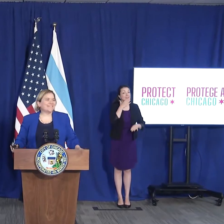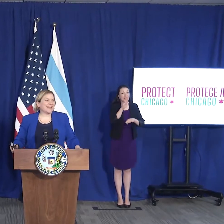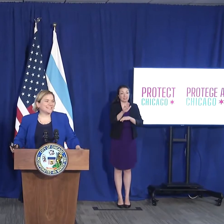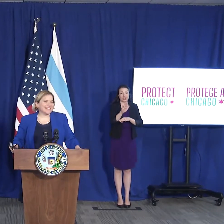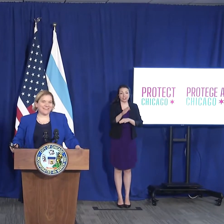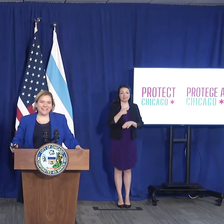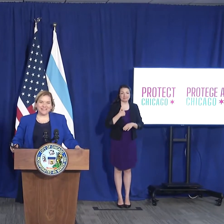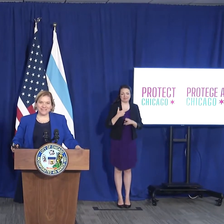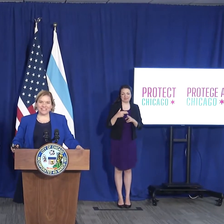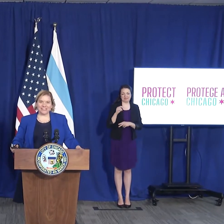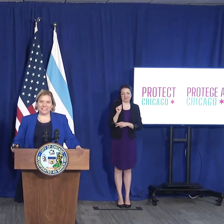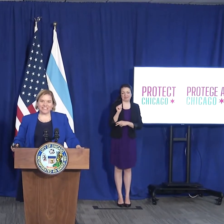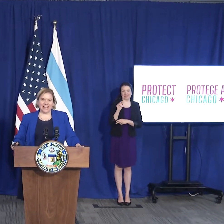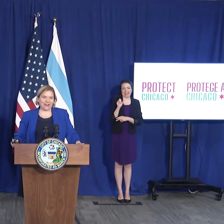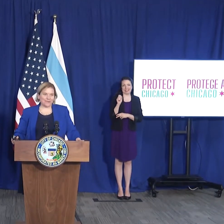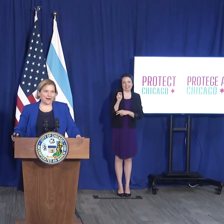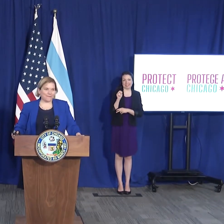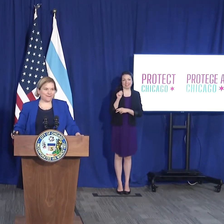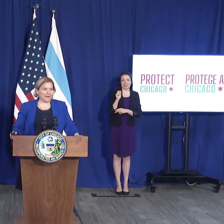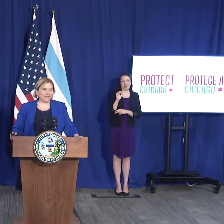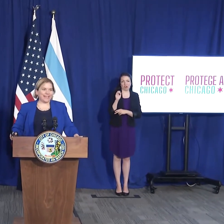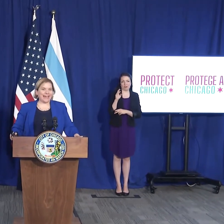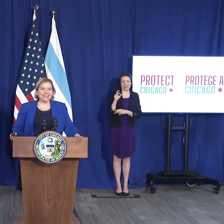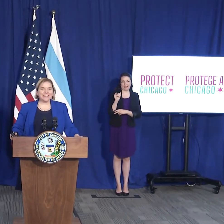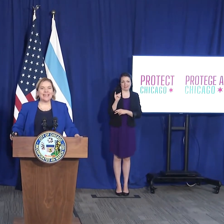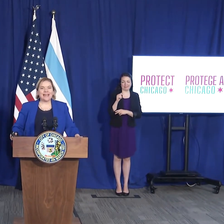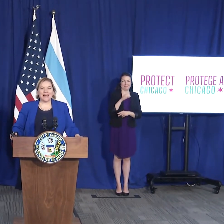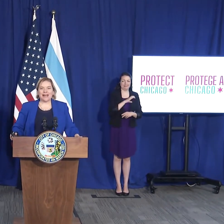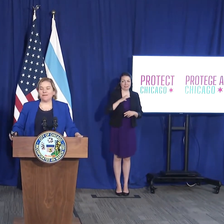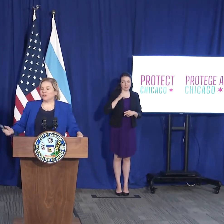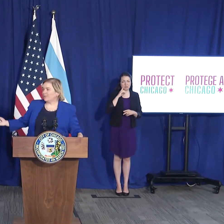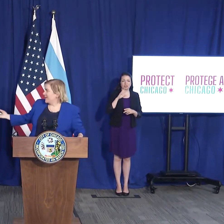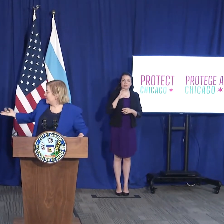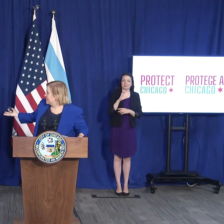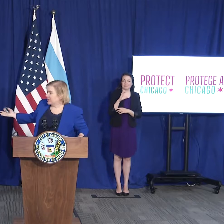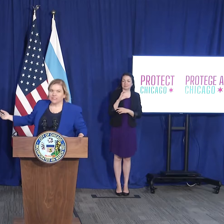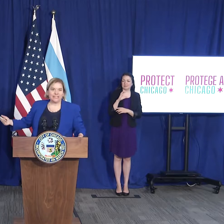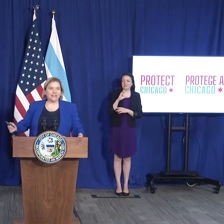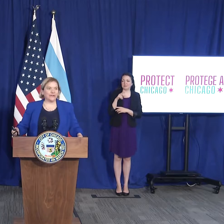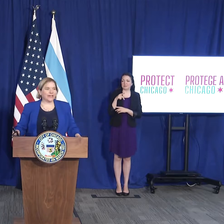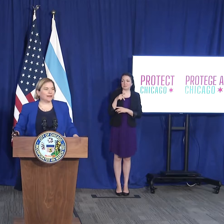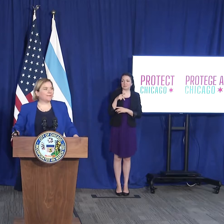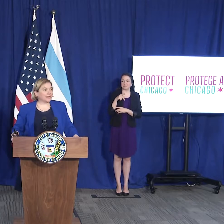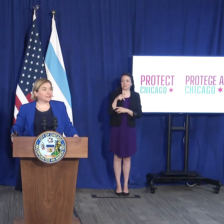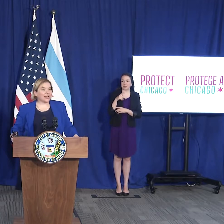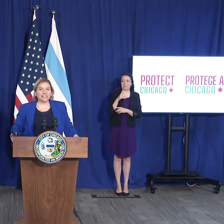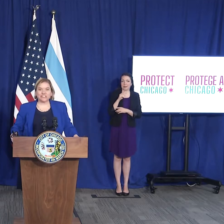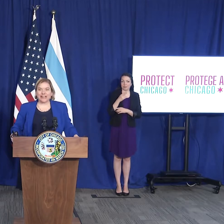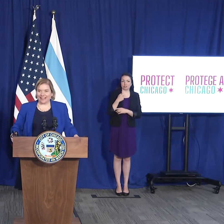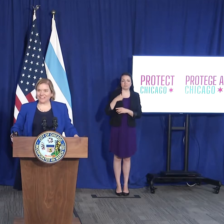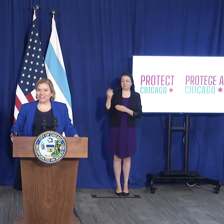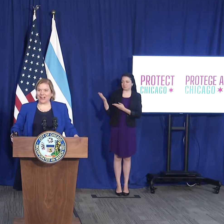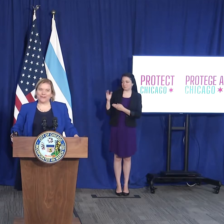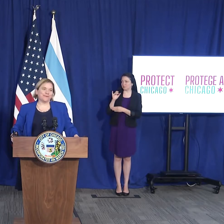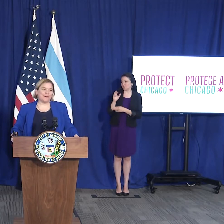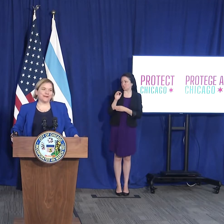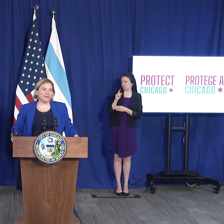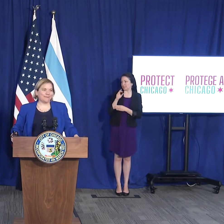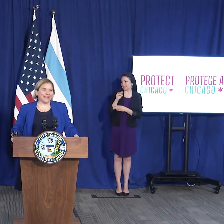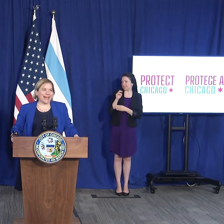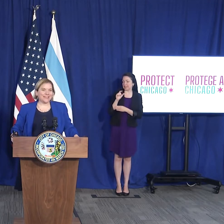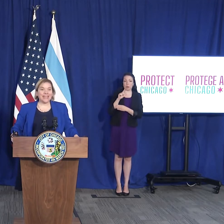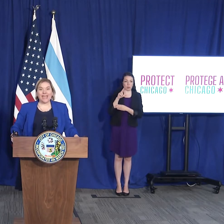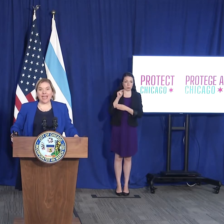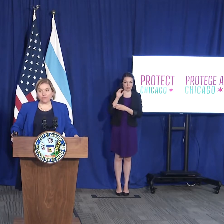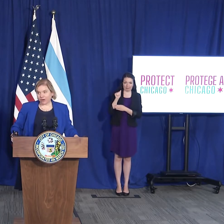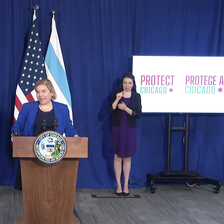Afternoon. I'm Allison Arwady, Commissioner at the Chicago Department of Public Health. I'm joined by Dr. Geraldine Luna, a medical director at the Chicago Department of